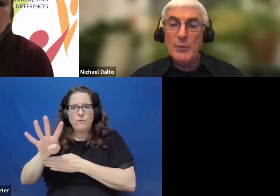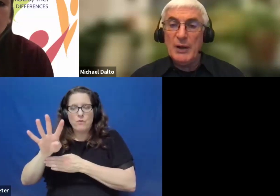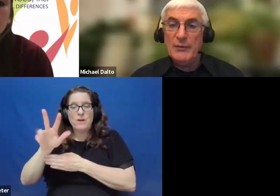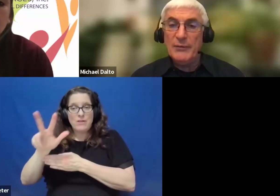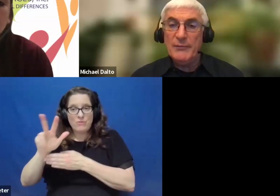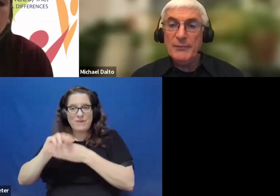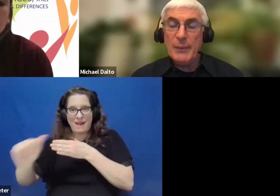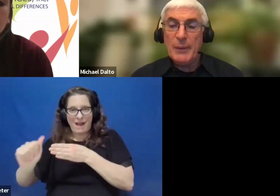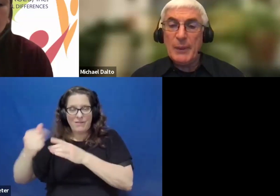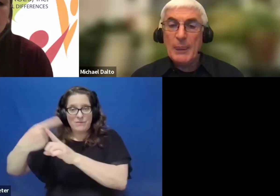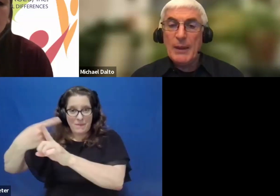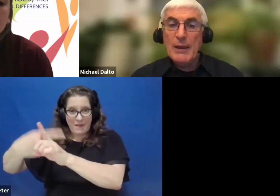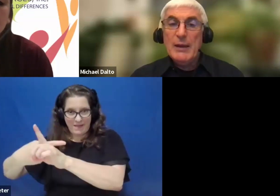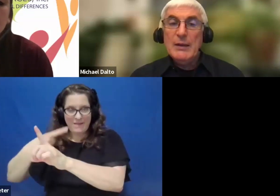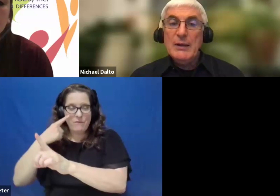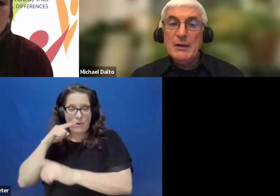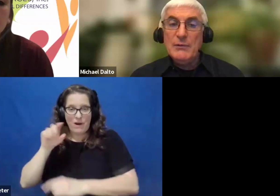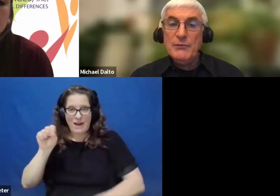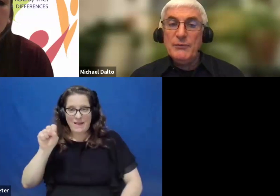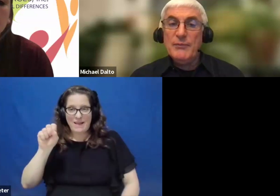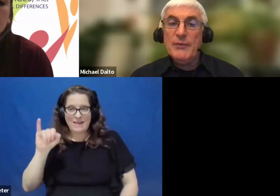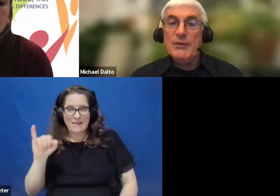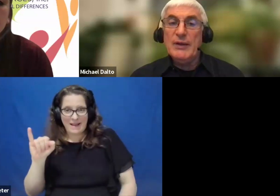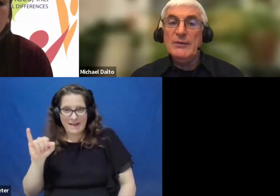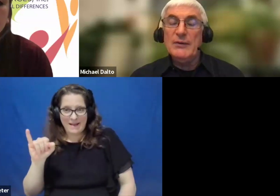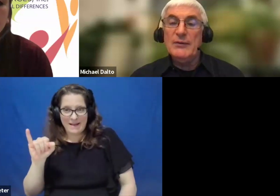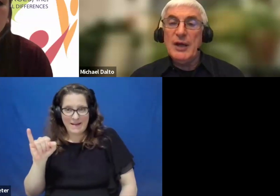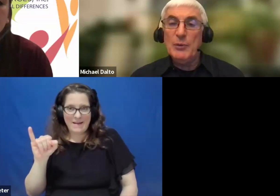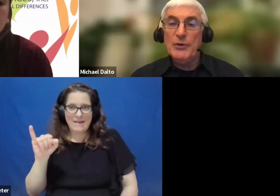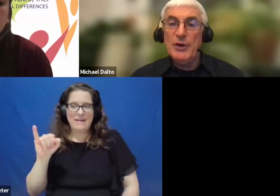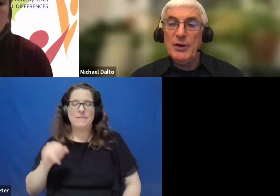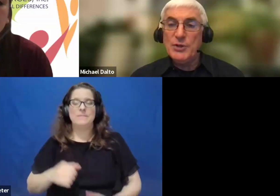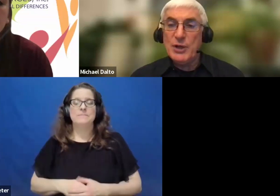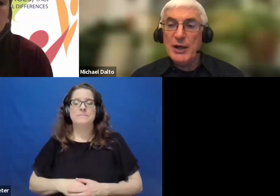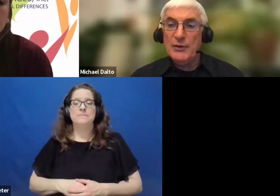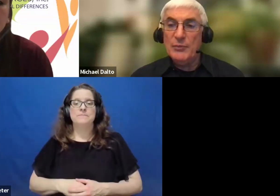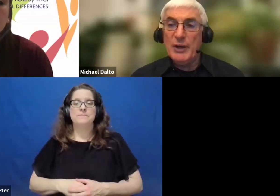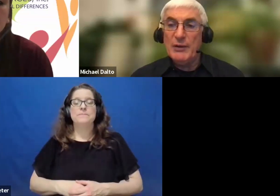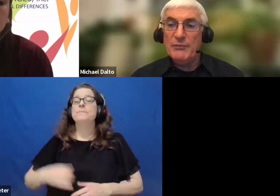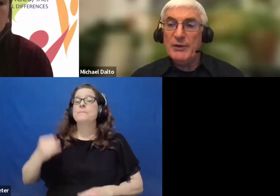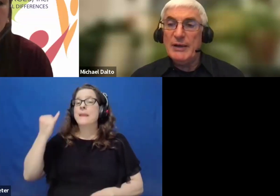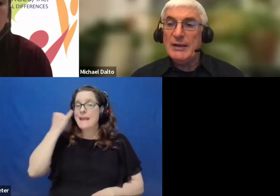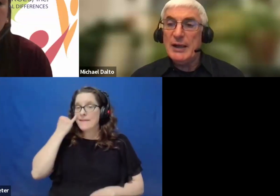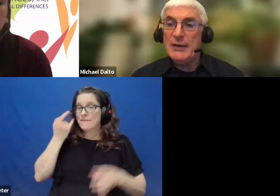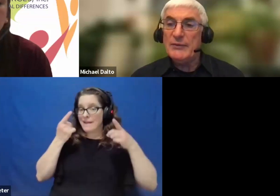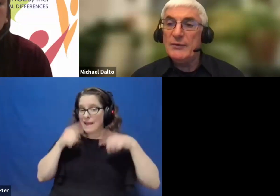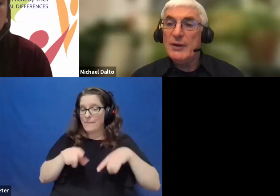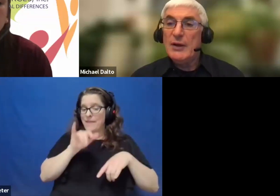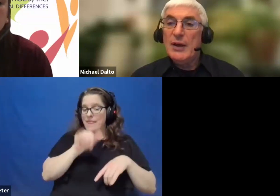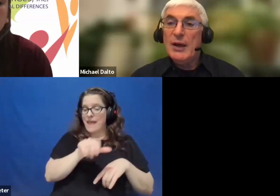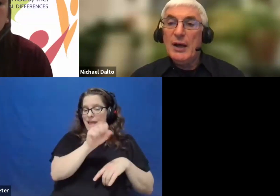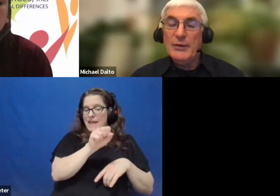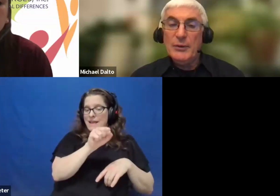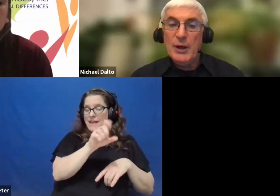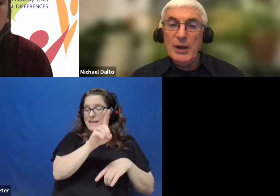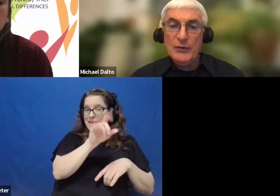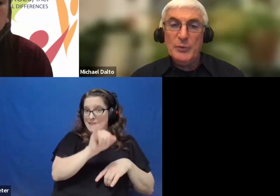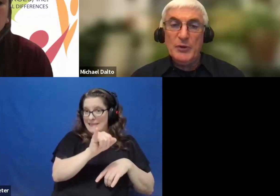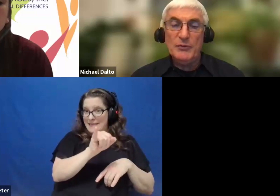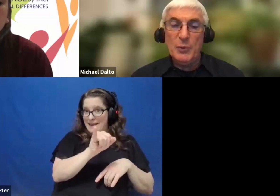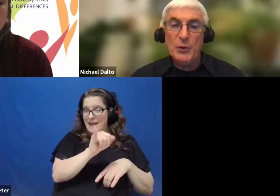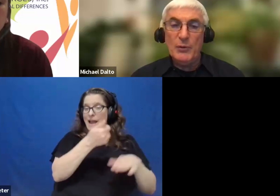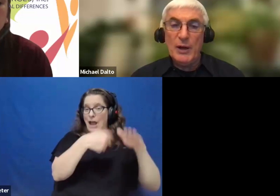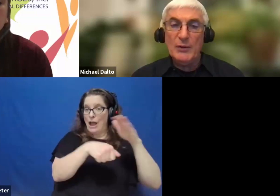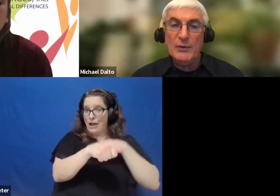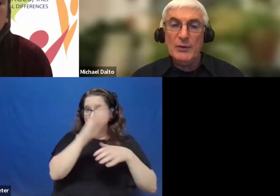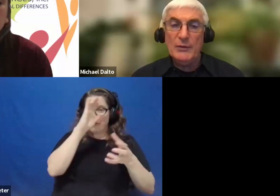$943 a month. If the Disabled Adult Child benefit he gets on your